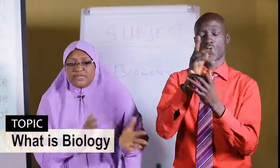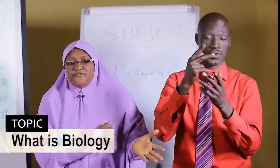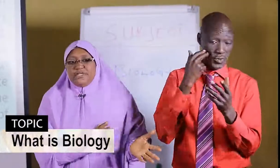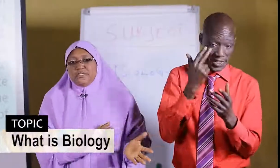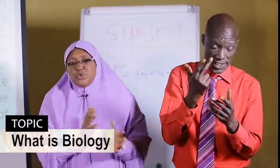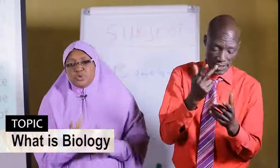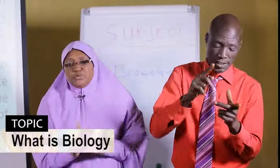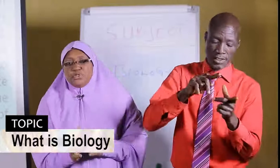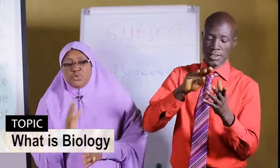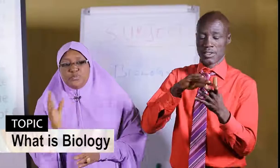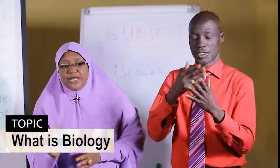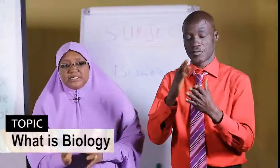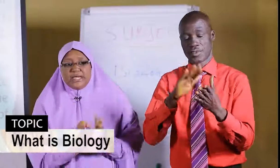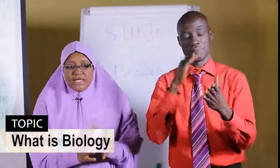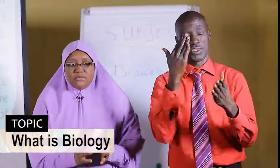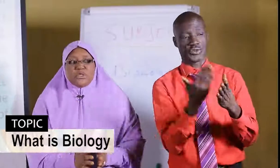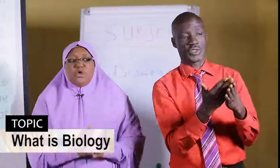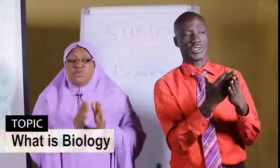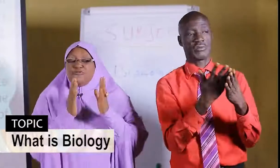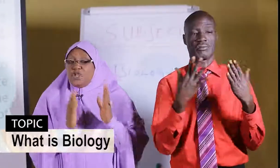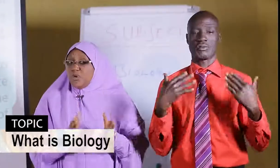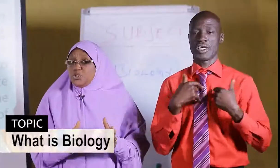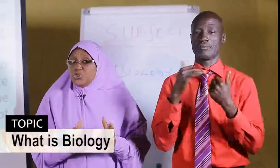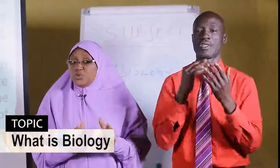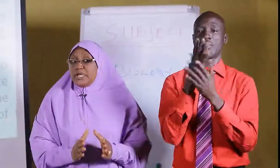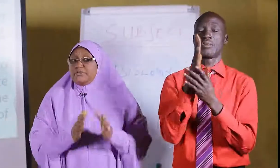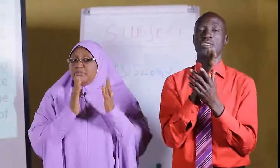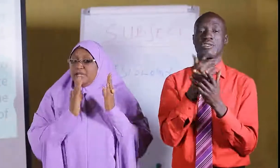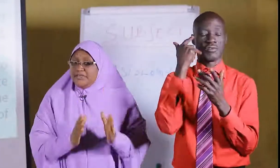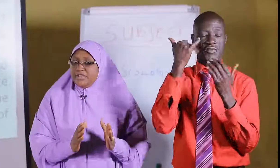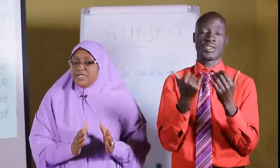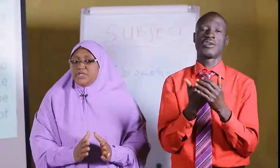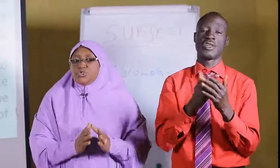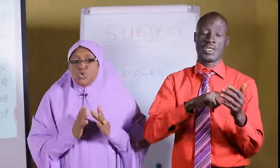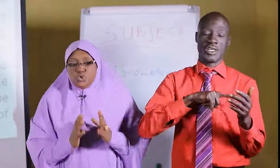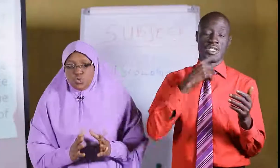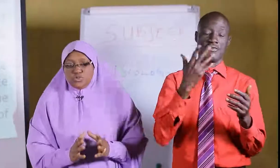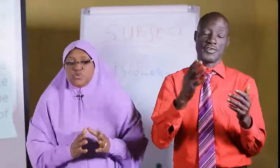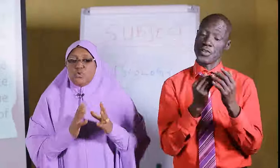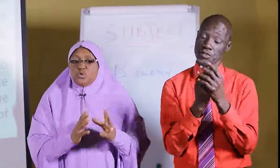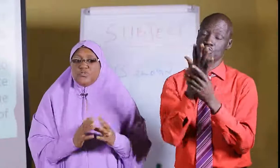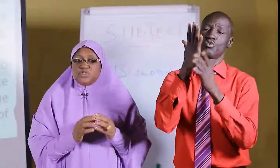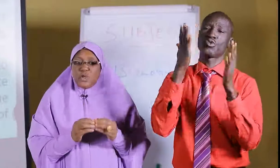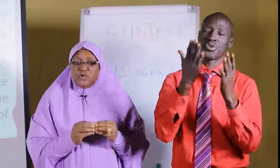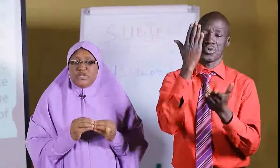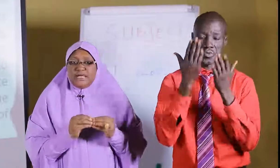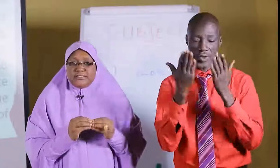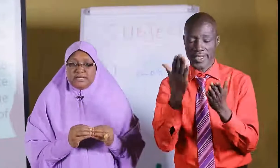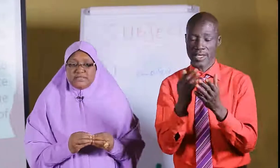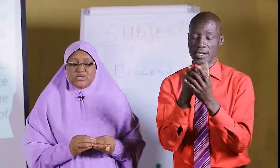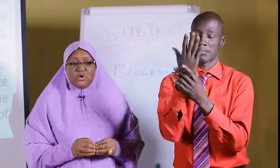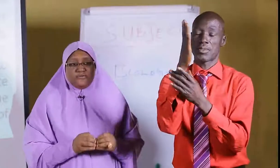what is the difference in growth between plants and animals. But for now, you should know that living things grow. So growth is one